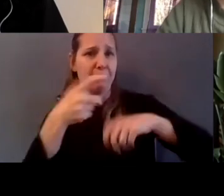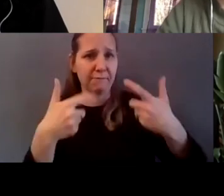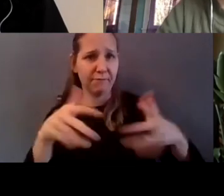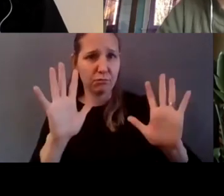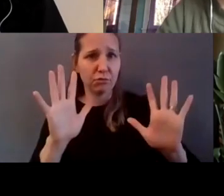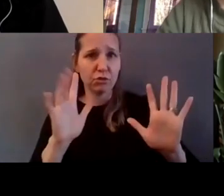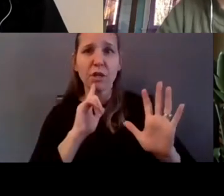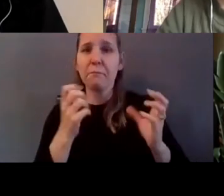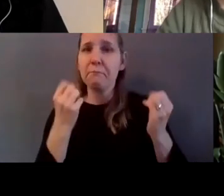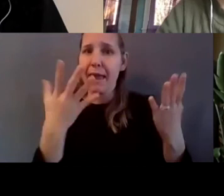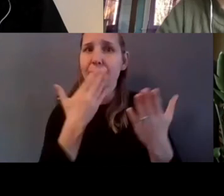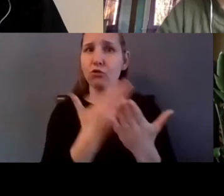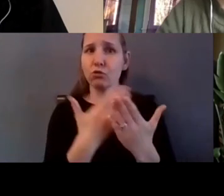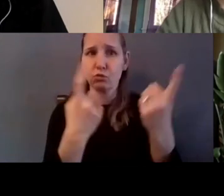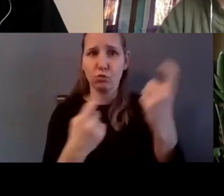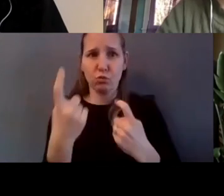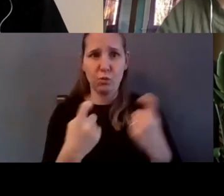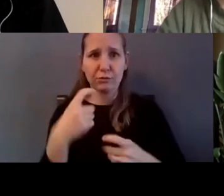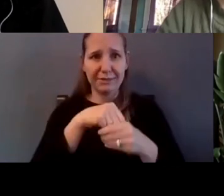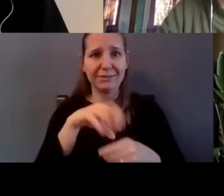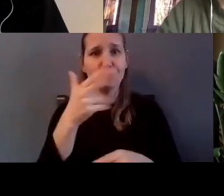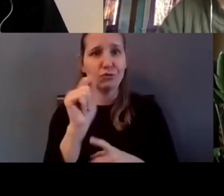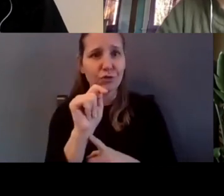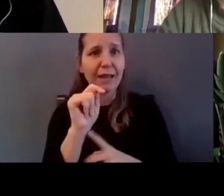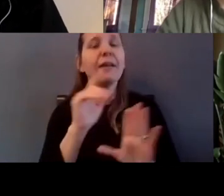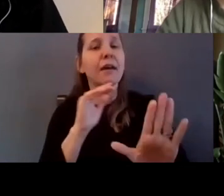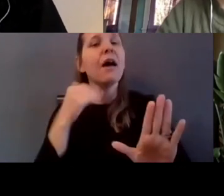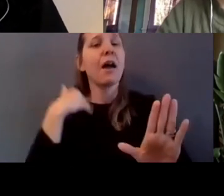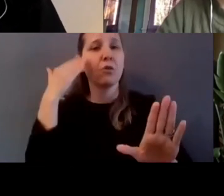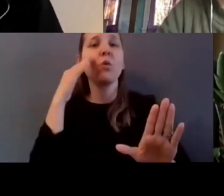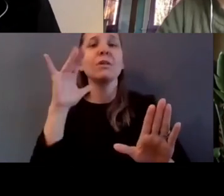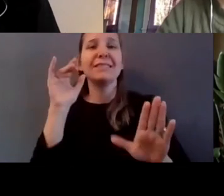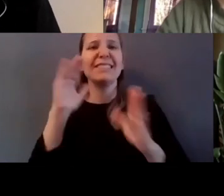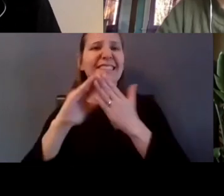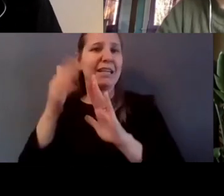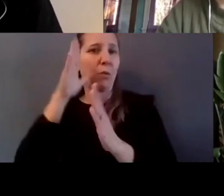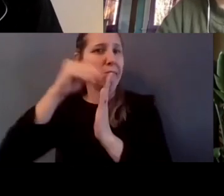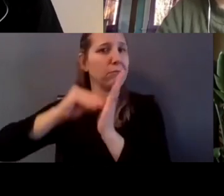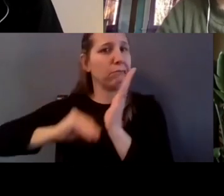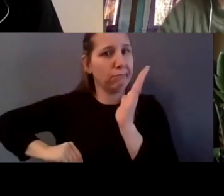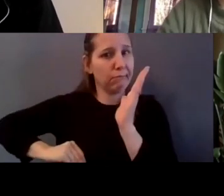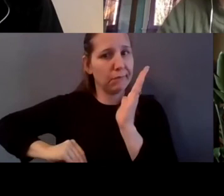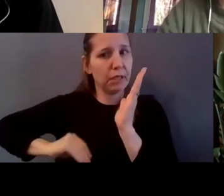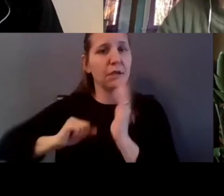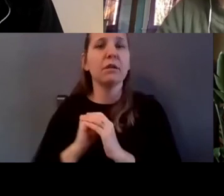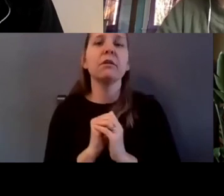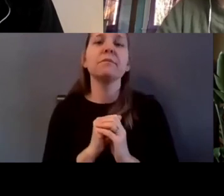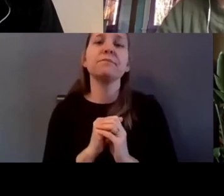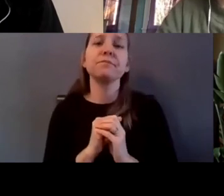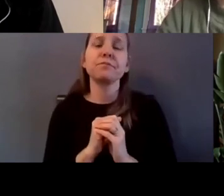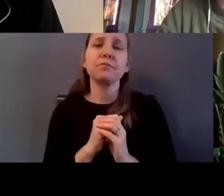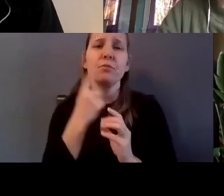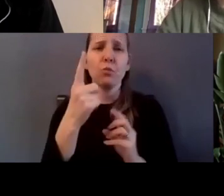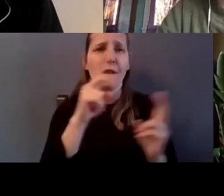great questions coming through the chat, and I do know that the city will be taking note of them. One theme that I think